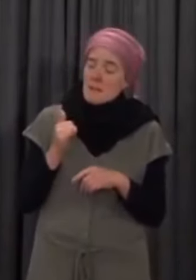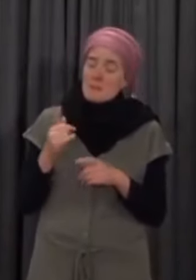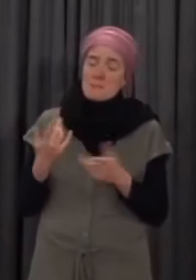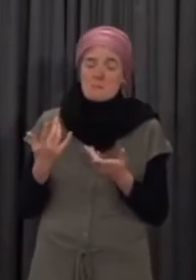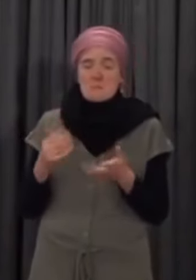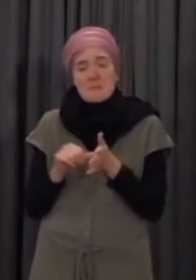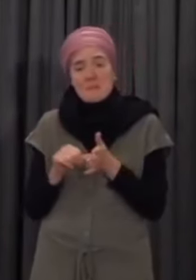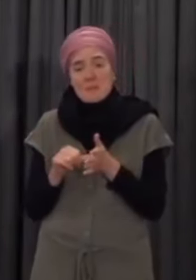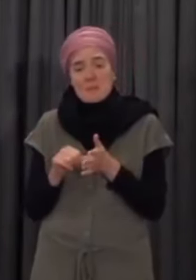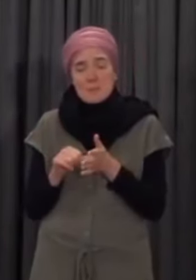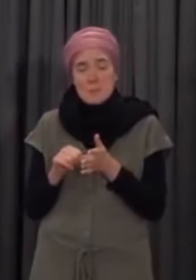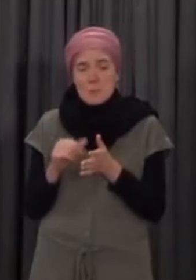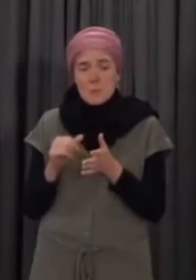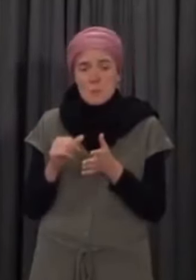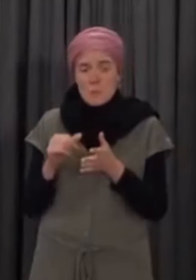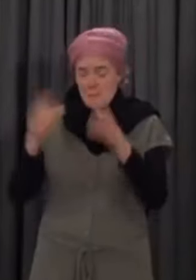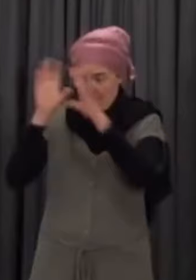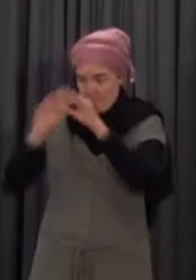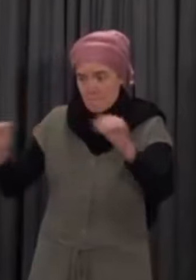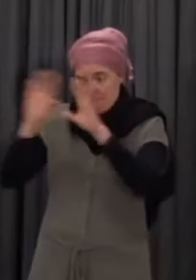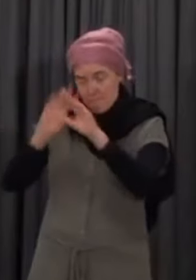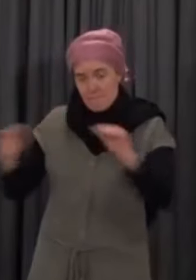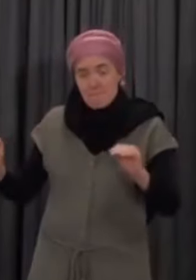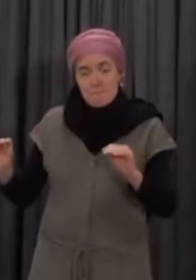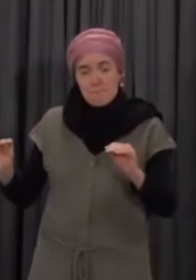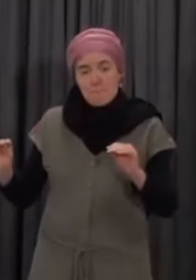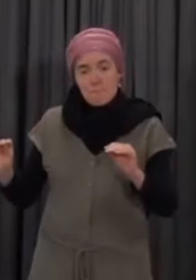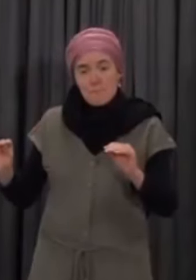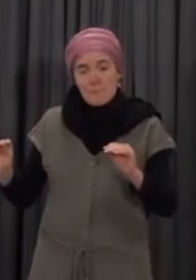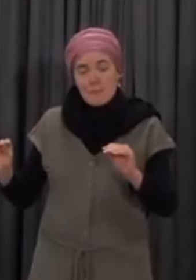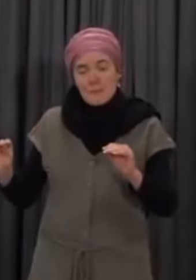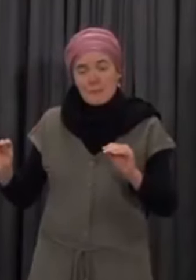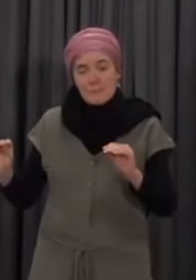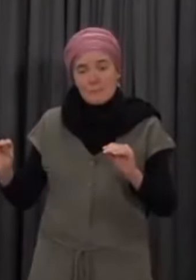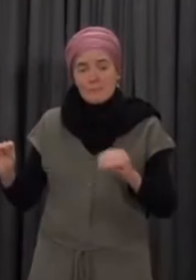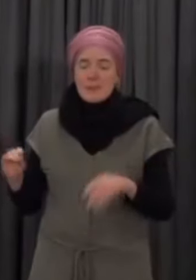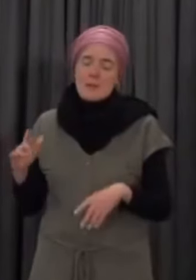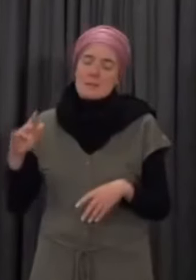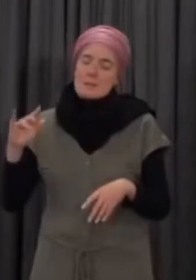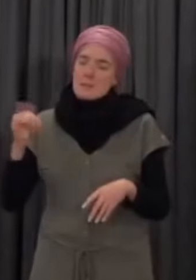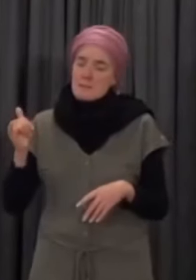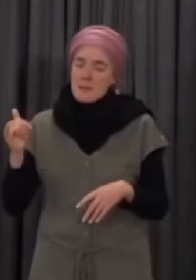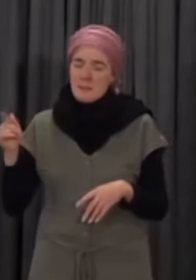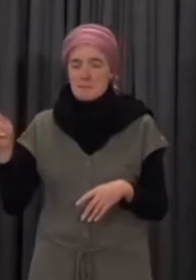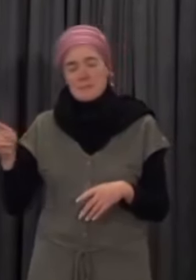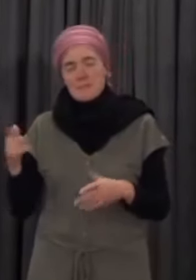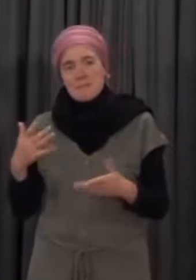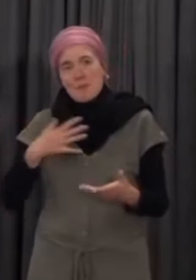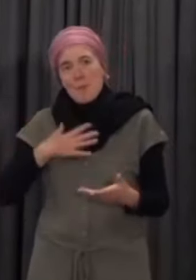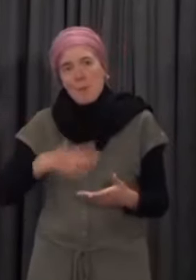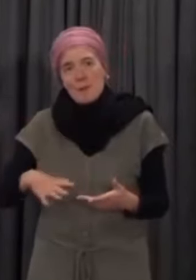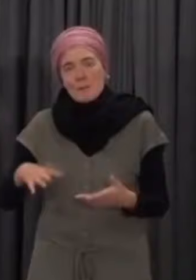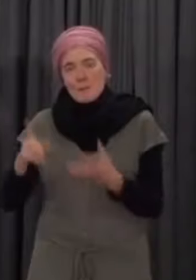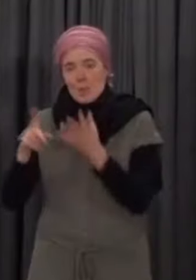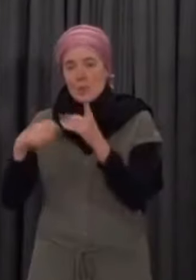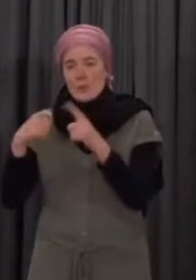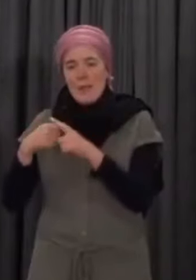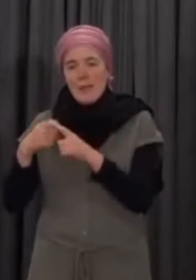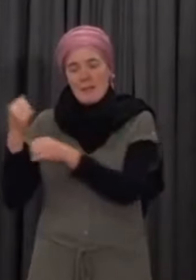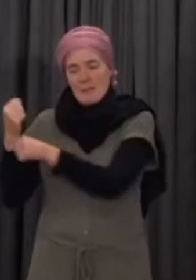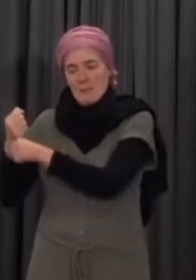this context. I wish the UK government were sometimes clearer about when they are speaking for